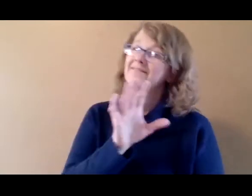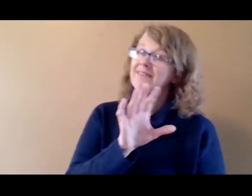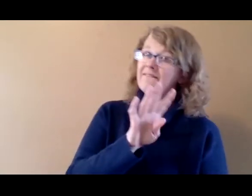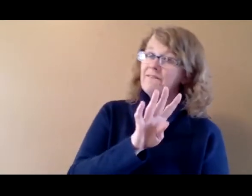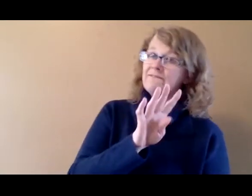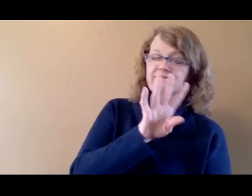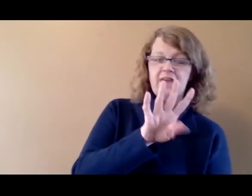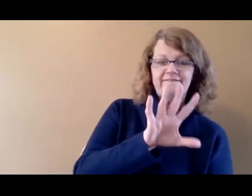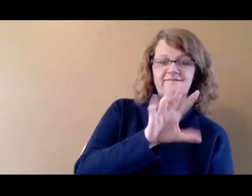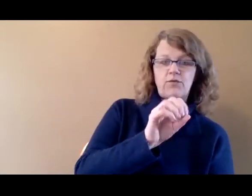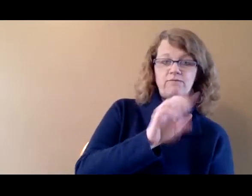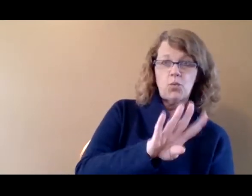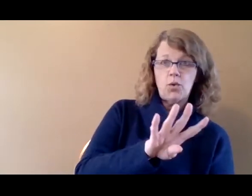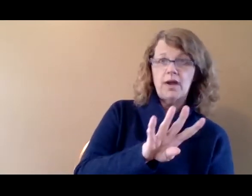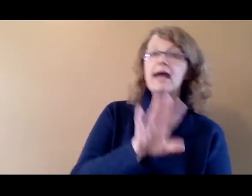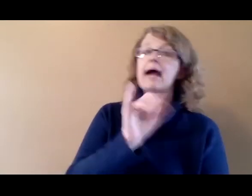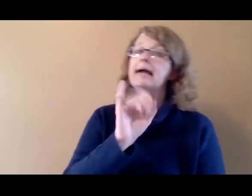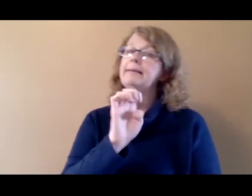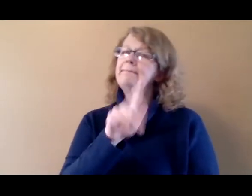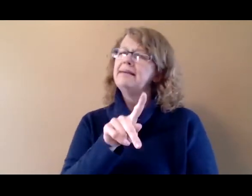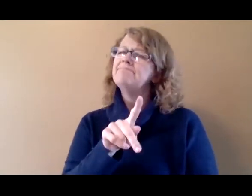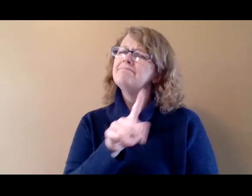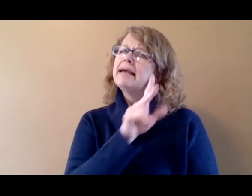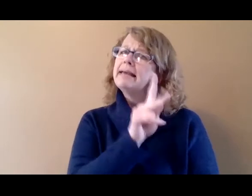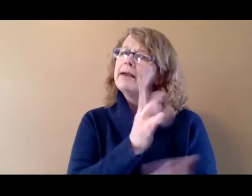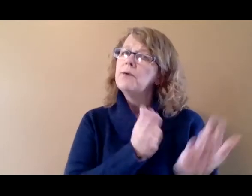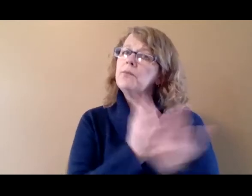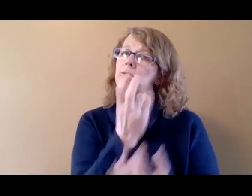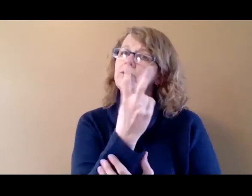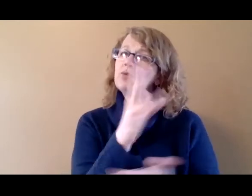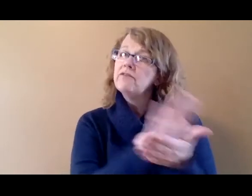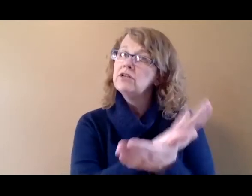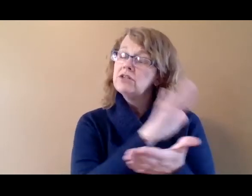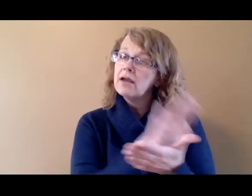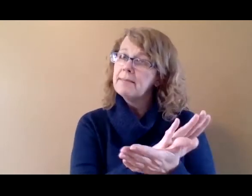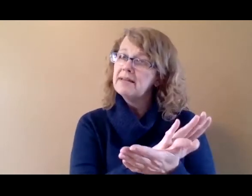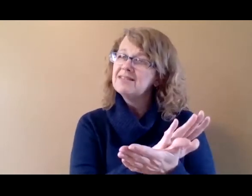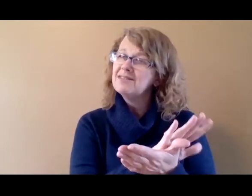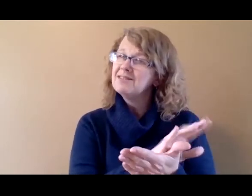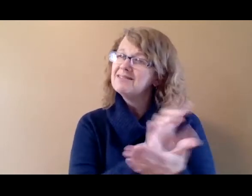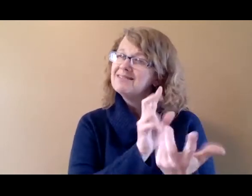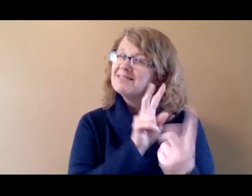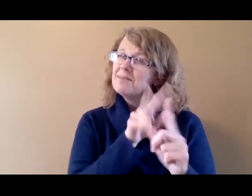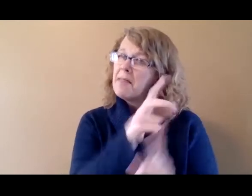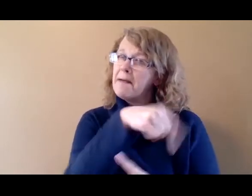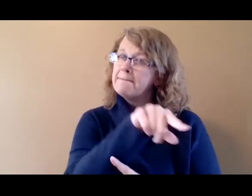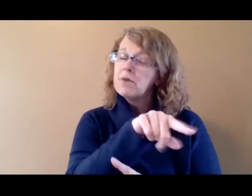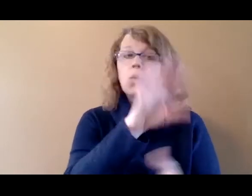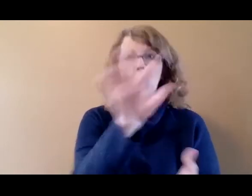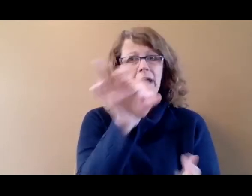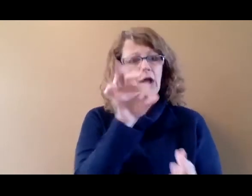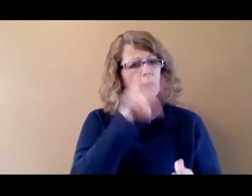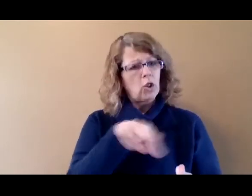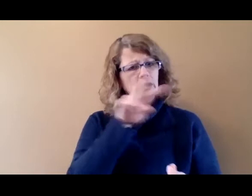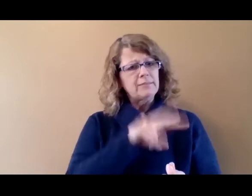K through 12 documents, but we do look at those documents and review them to determine what you are eligible for at